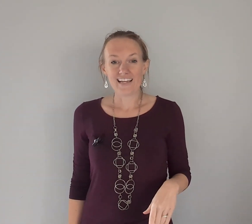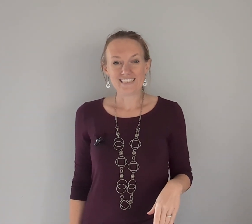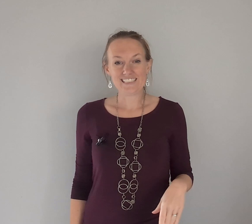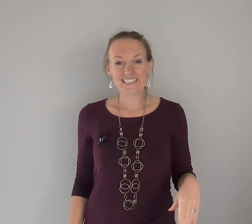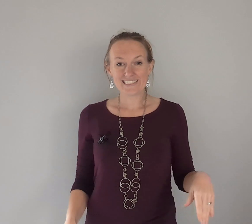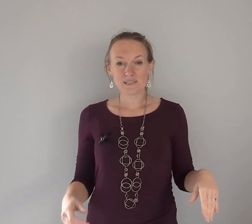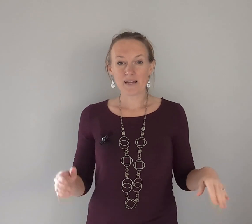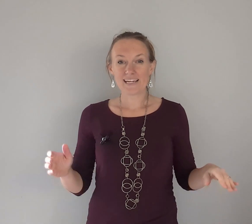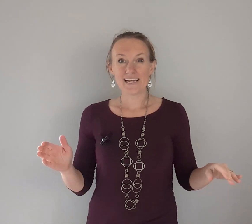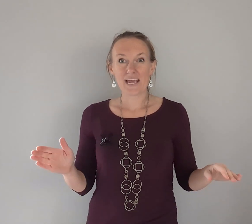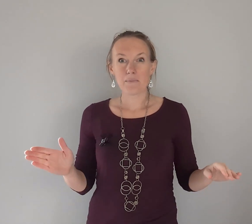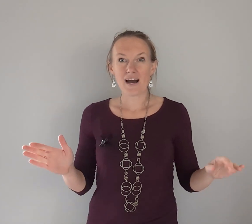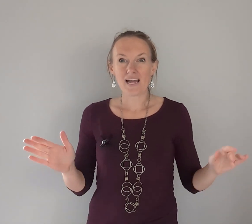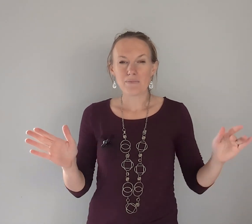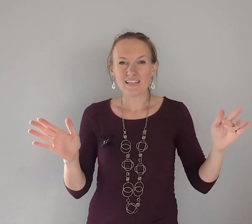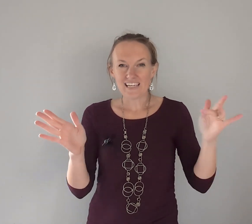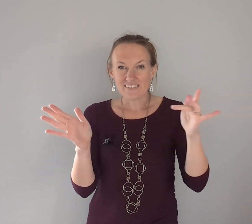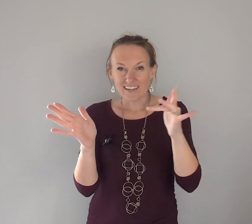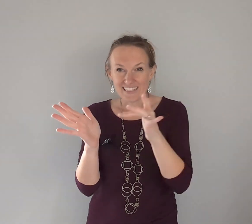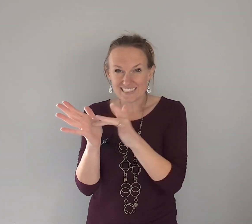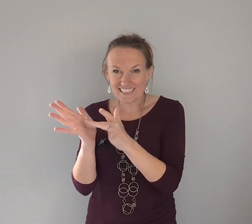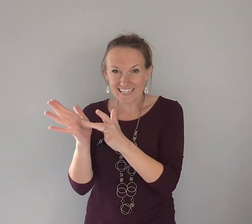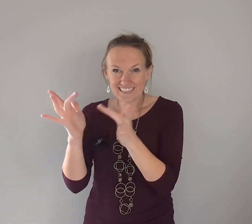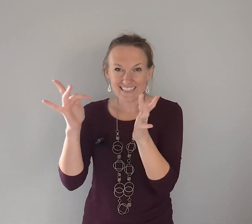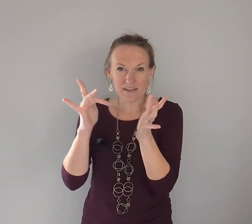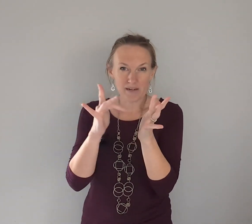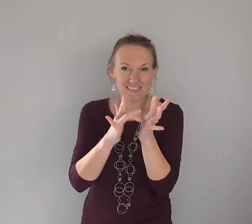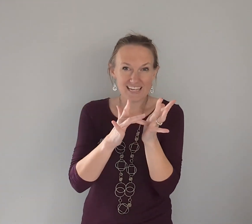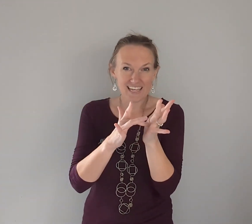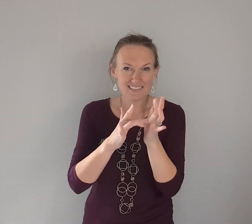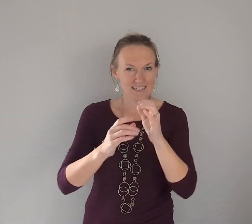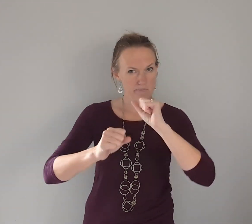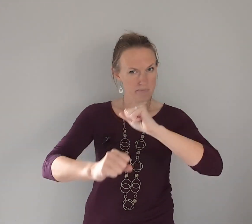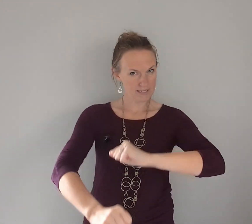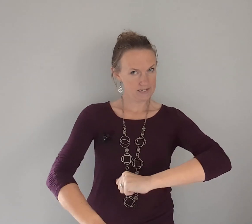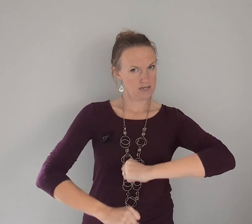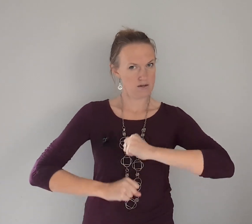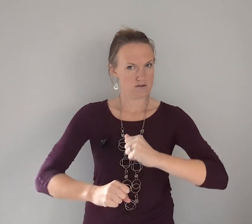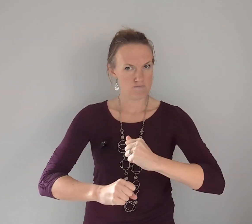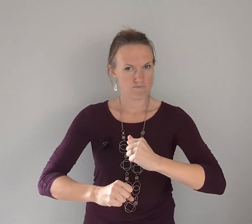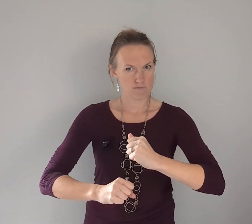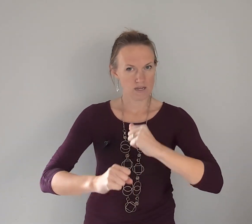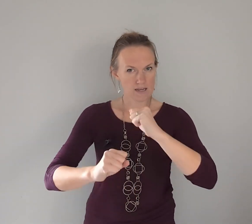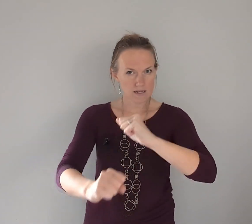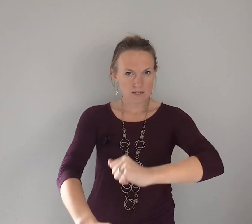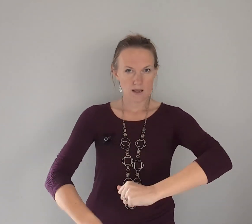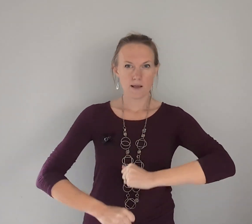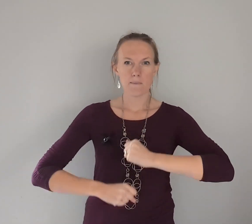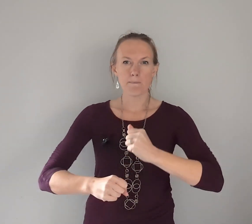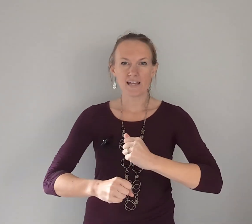In Jesus' mighty name, I believe. Jesus, nail-pierced hands, mighty, okay,